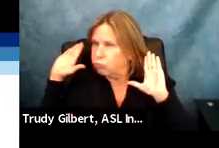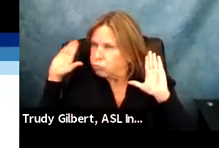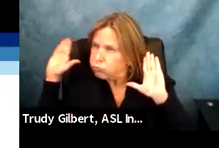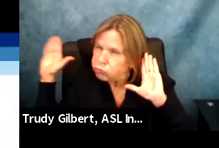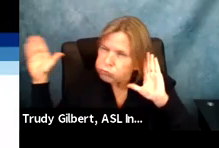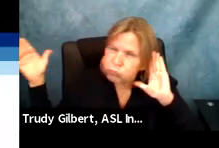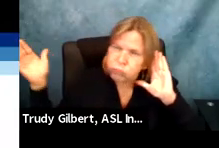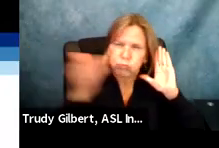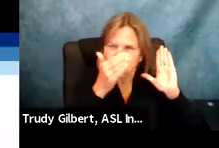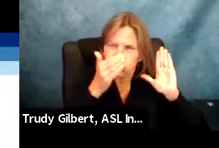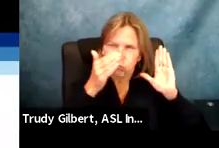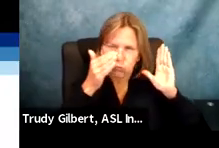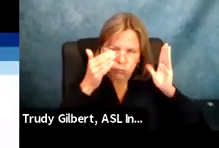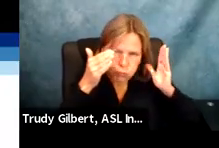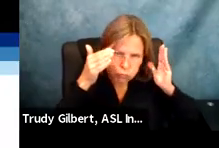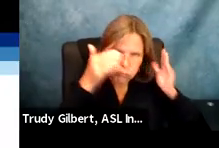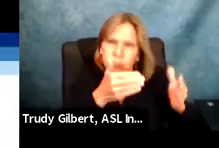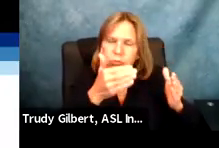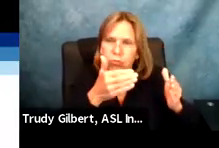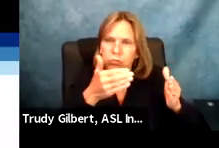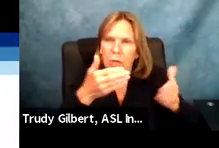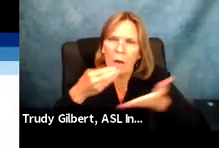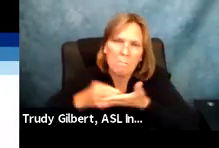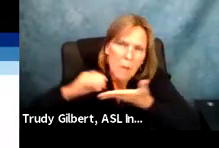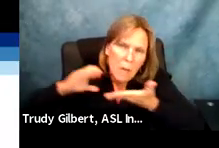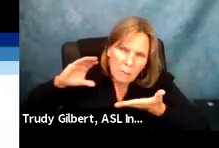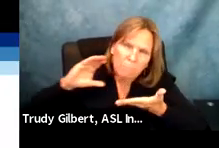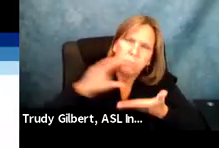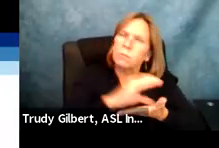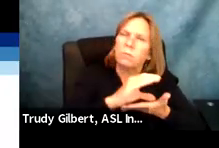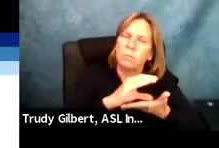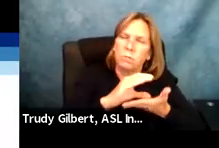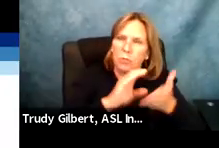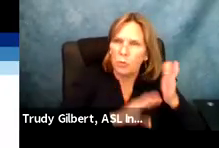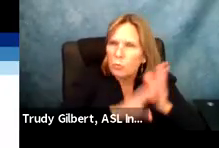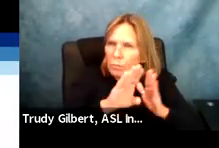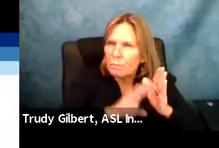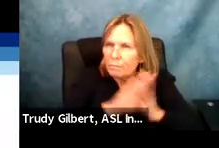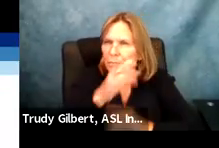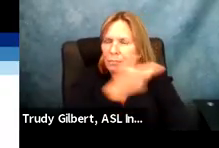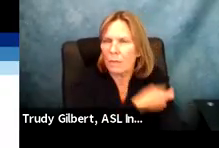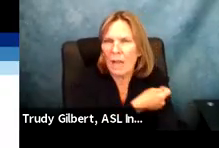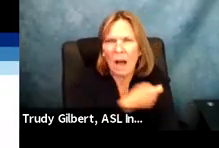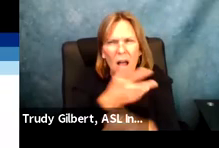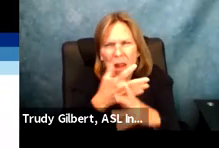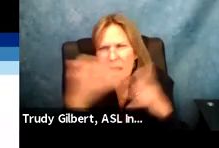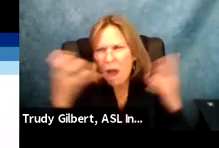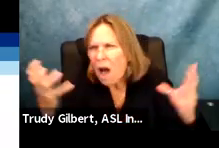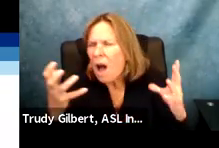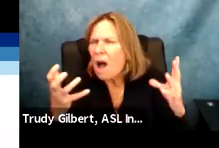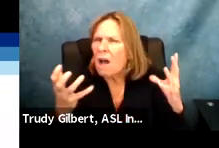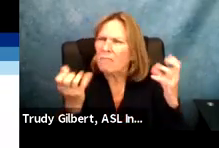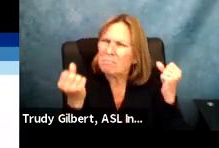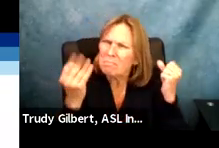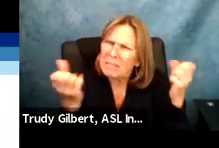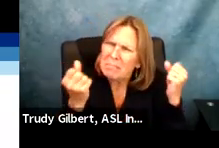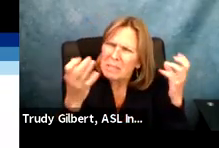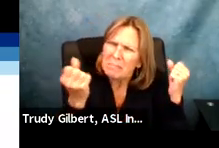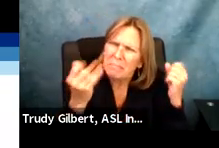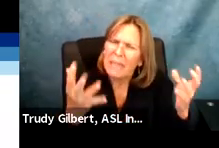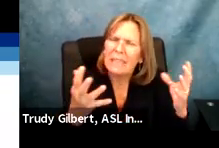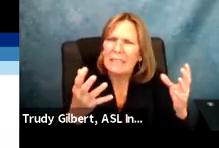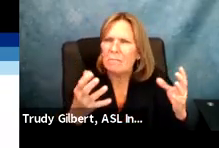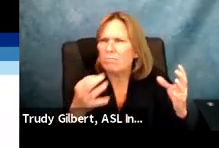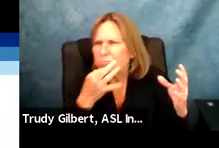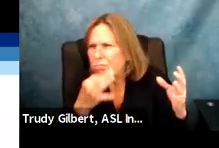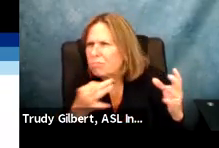that. All this funding was turned towards that. And a ton of collaboration happened in order to